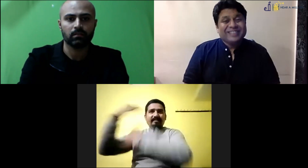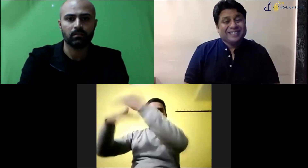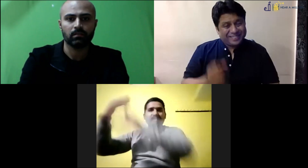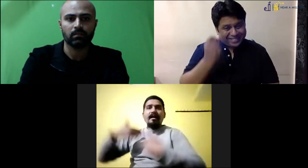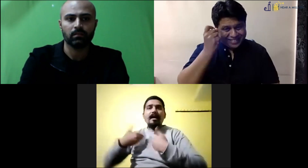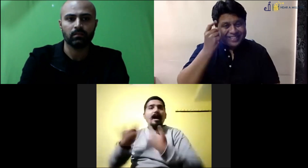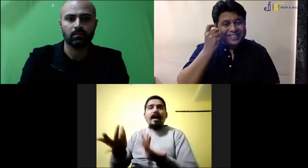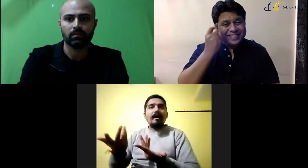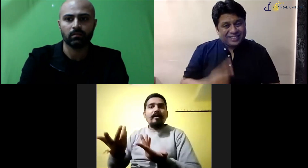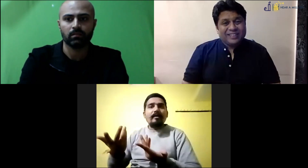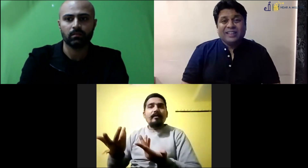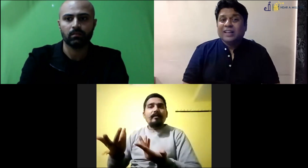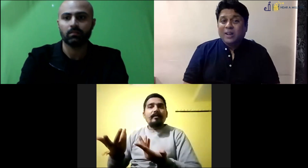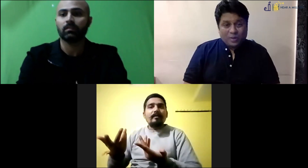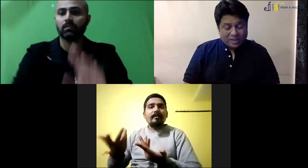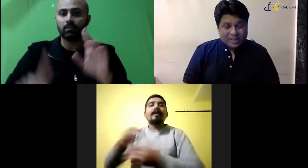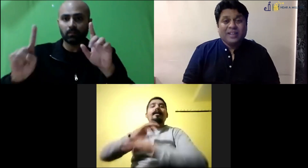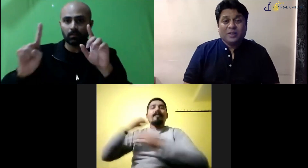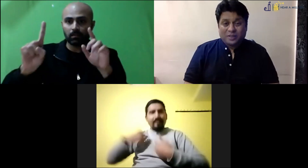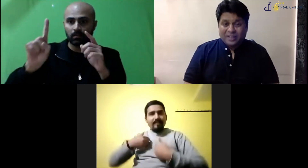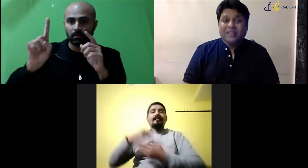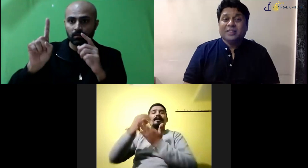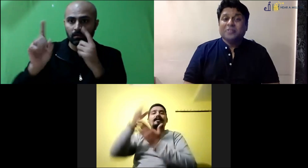can I ask him to go a little slow?